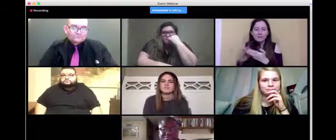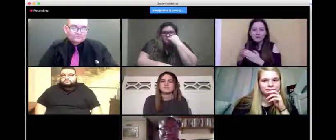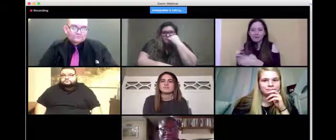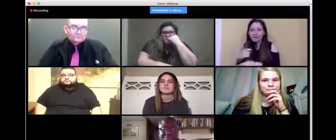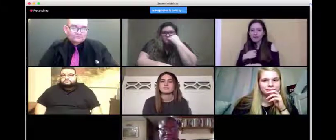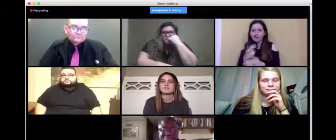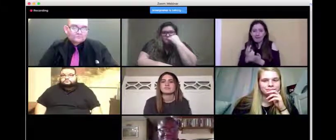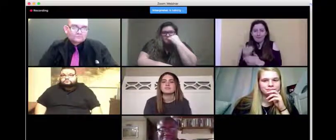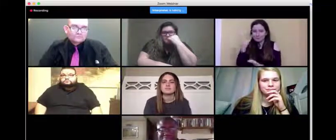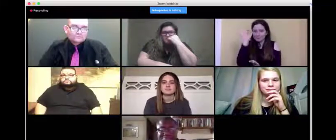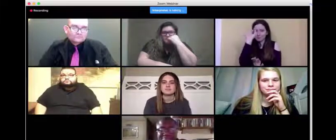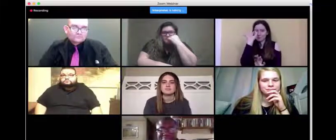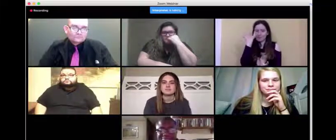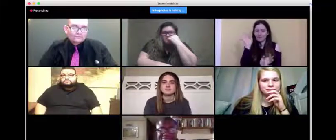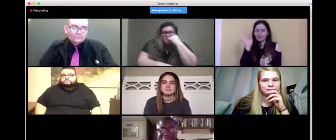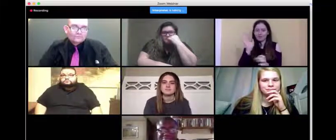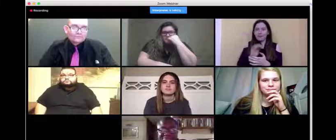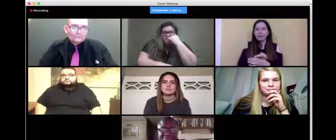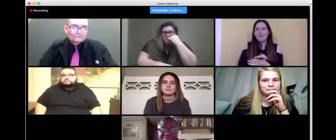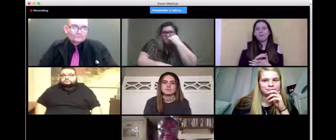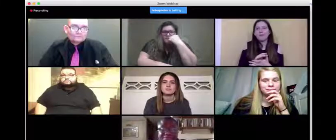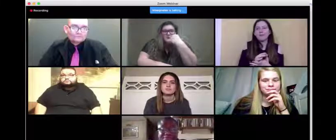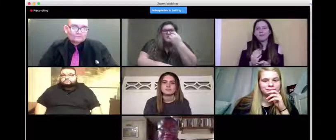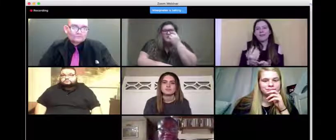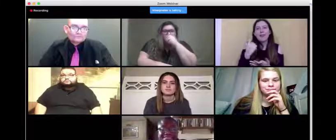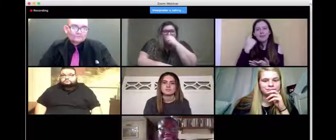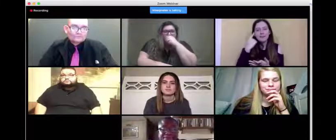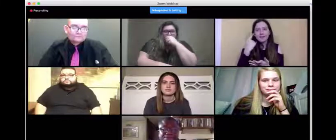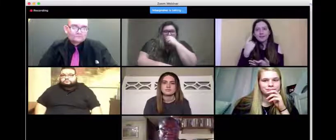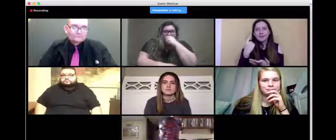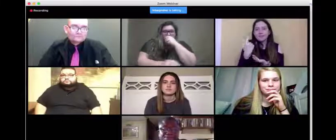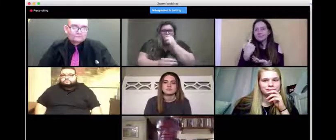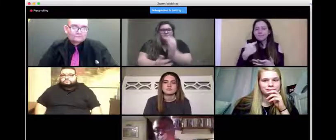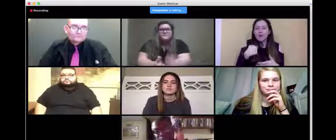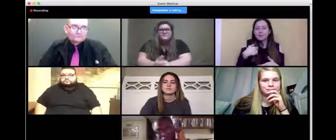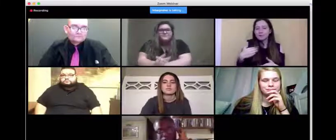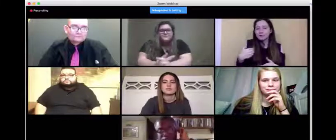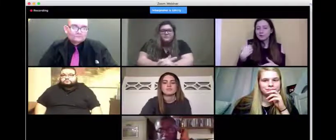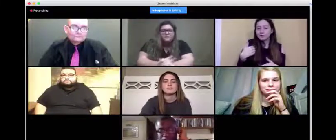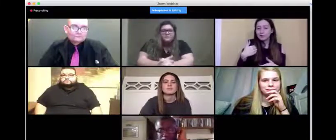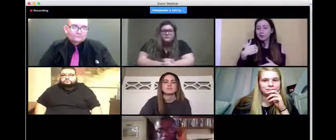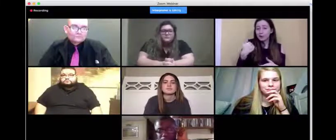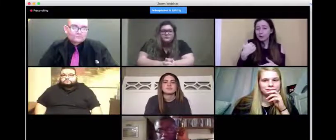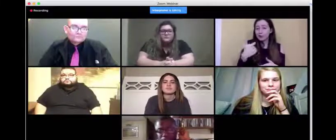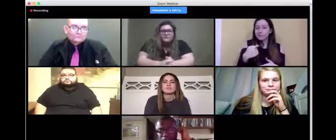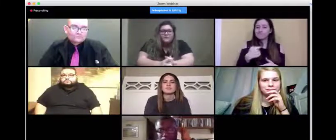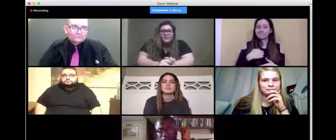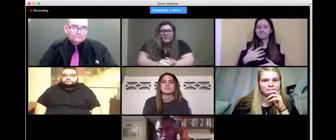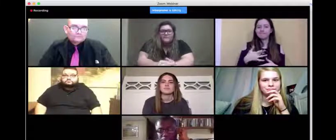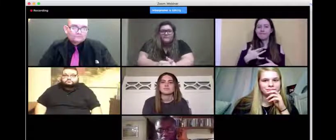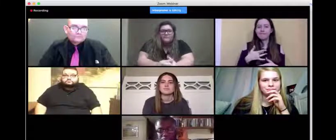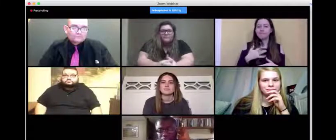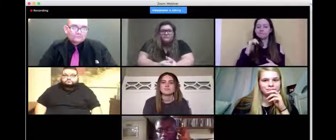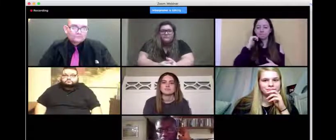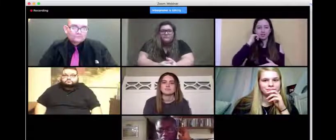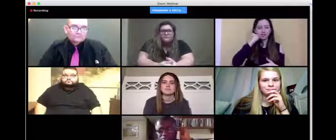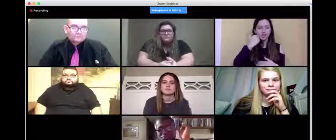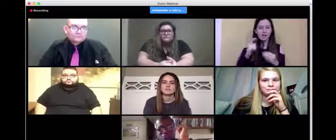And I think when I was younger, I felt ashamed about my hearing aids. And I knew I